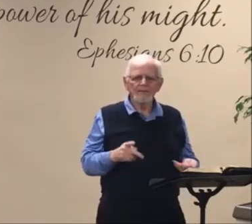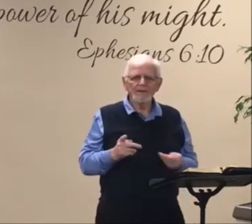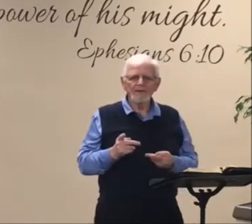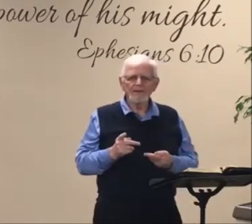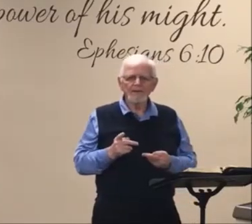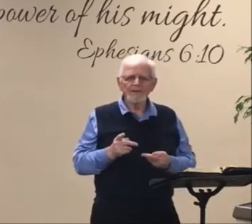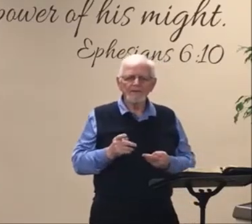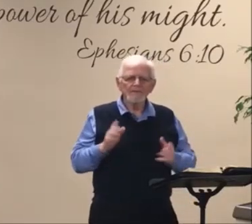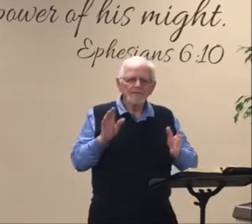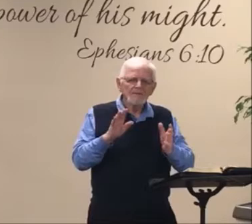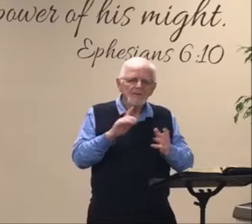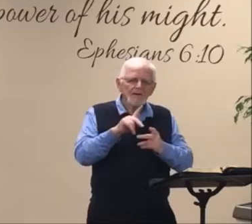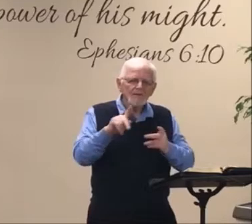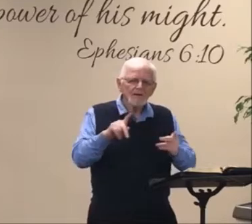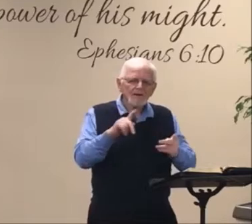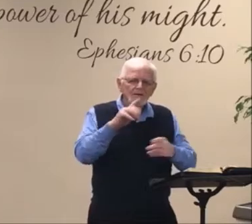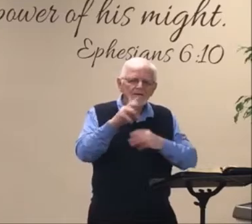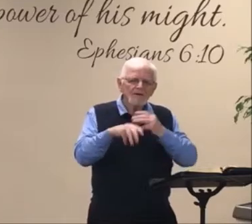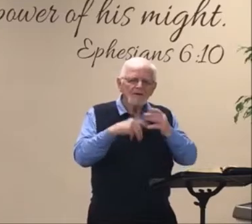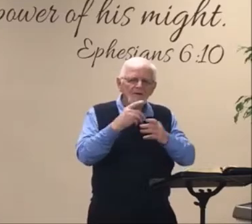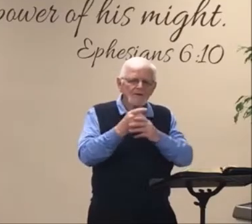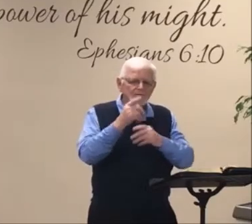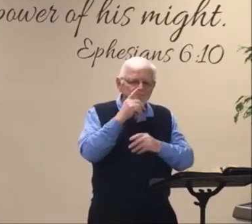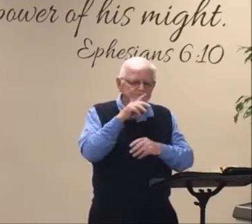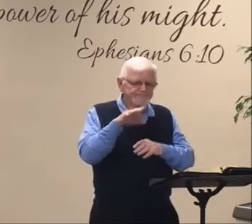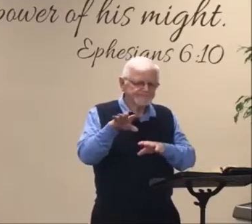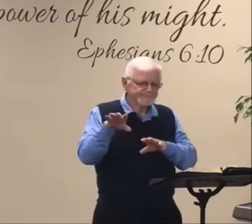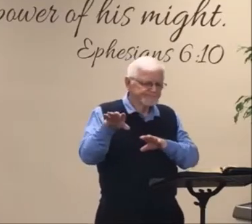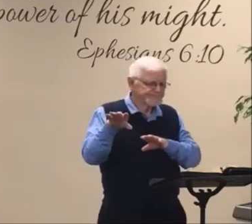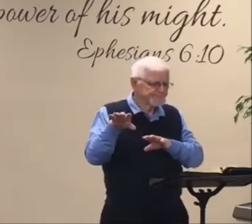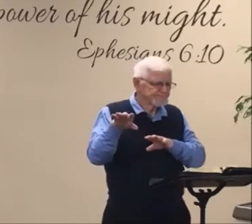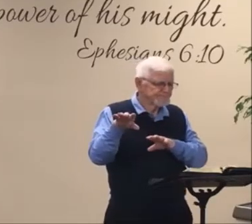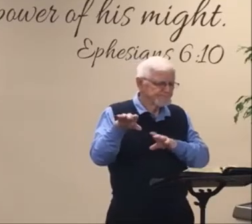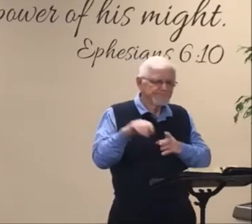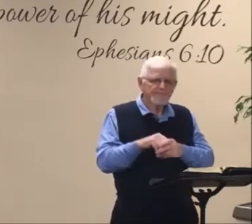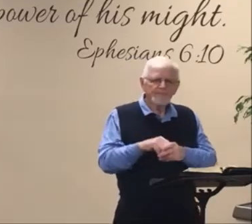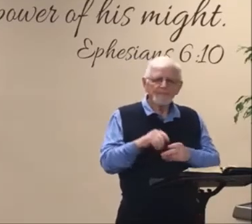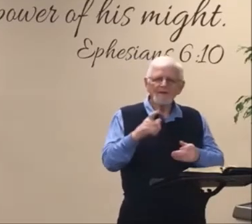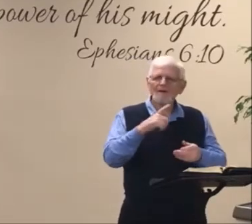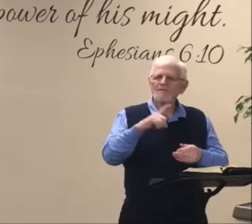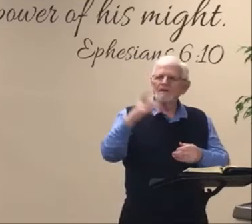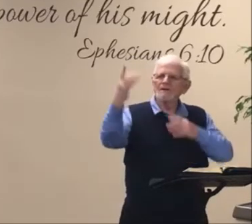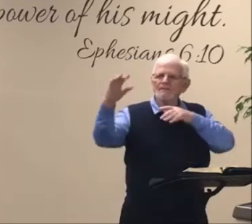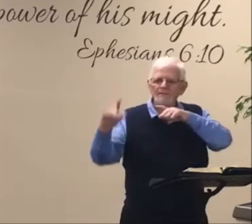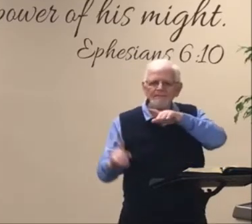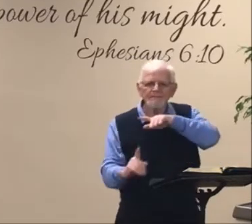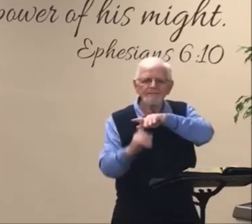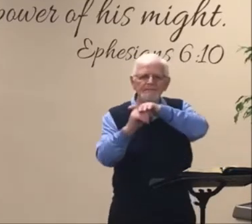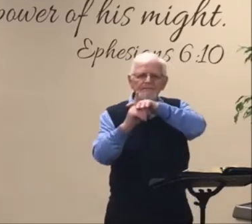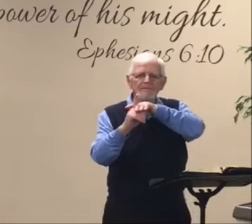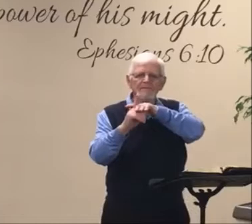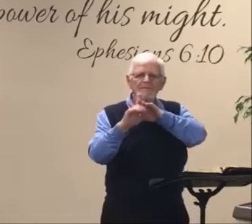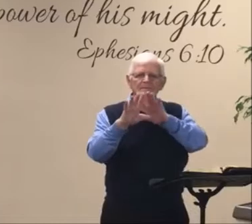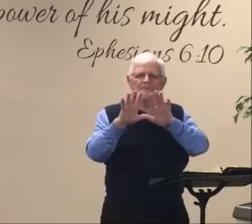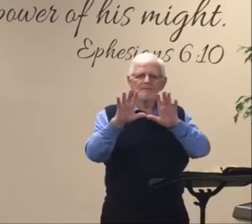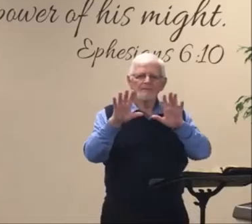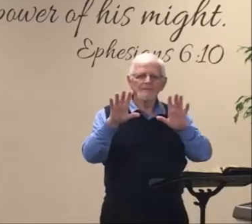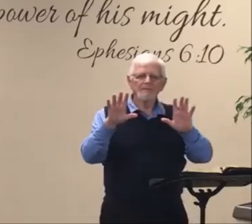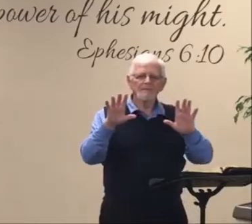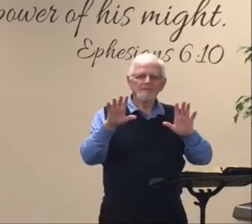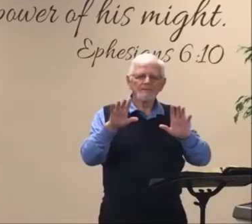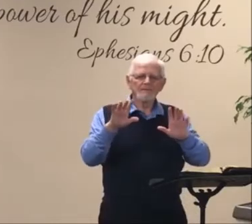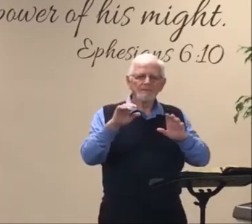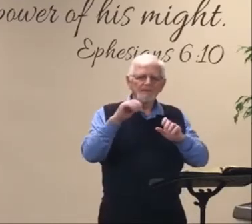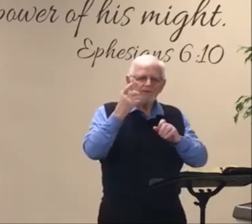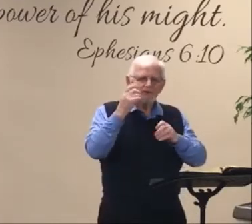this little place that the world would just turn its nose up at. But then the Lord shows up in those places. And what a shame it would be